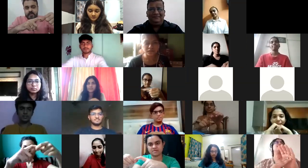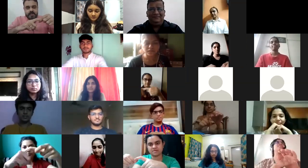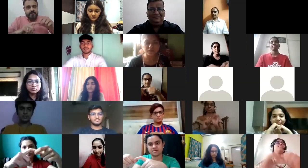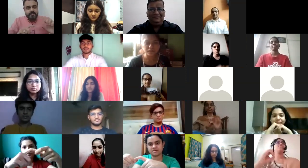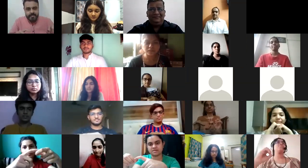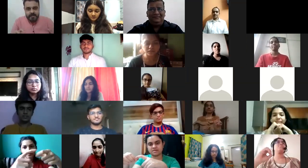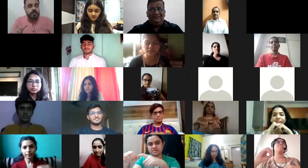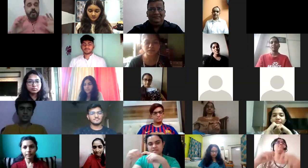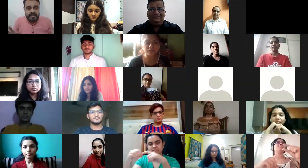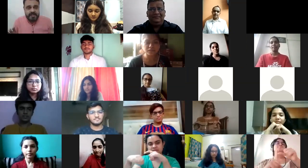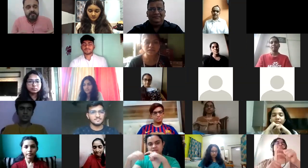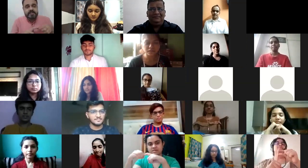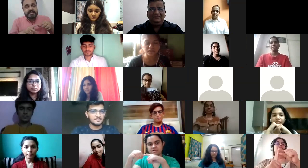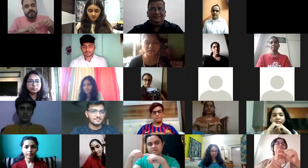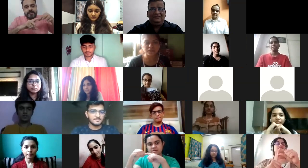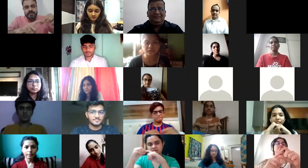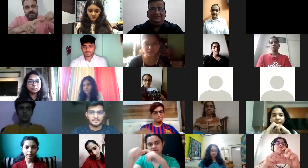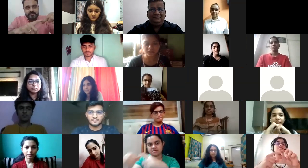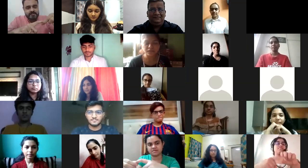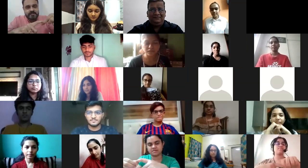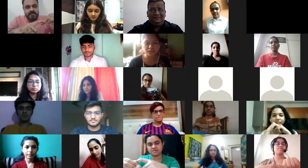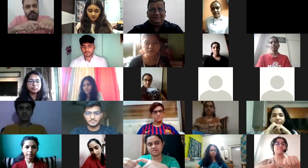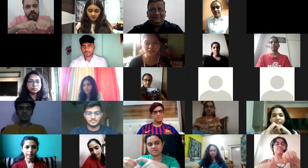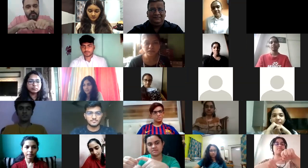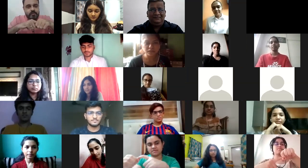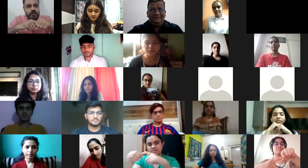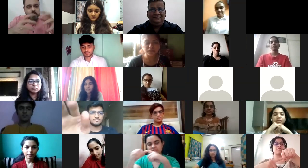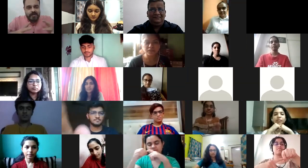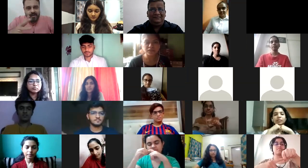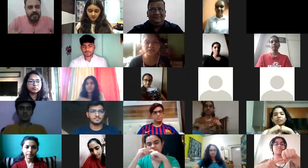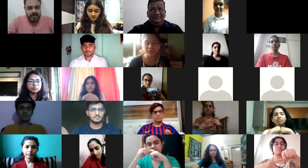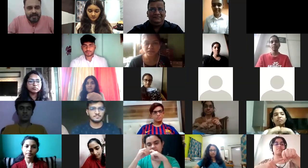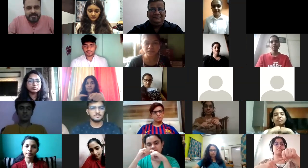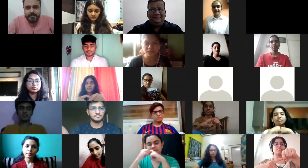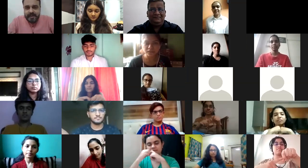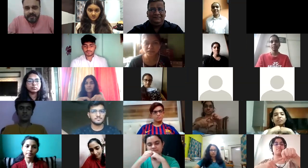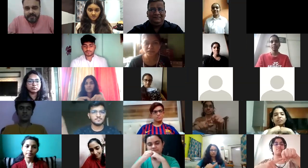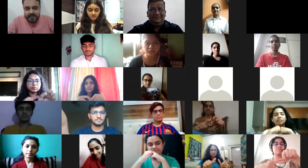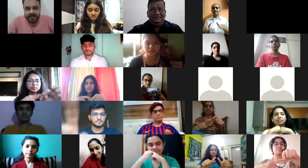Okay, so logically, if this is question, what would answer be like? Any